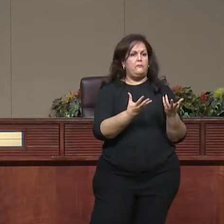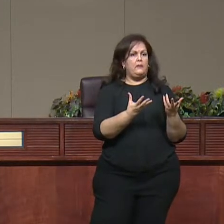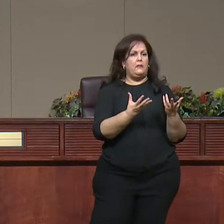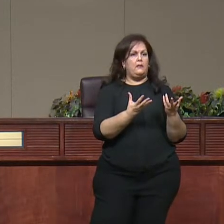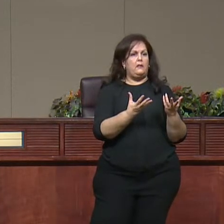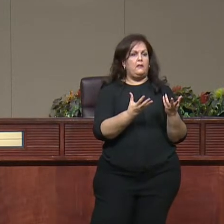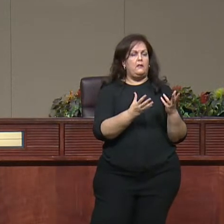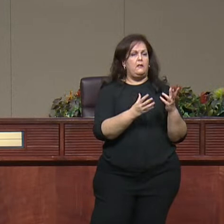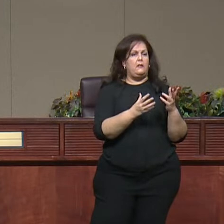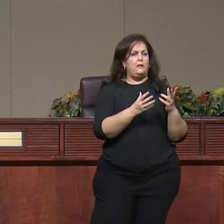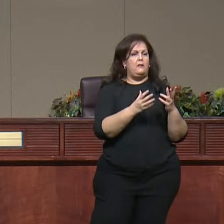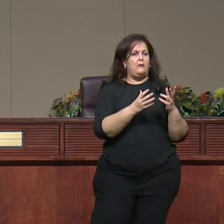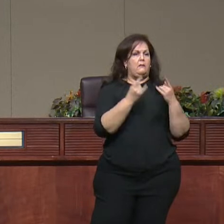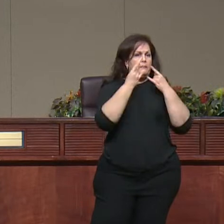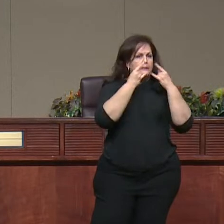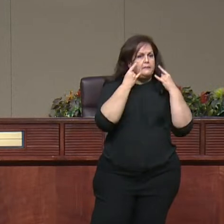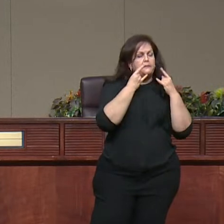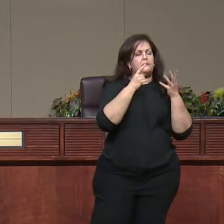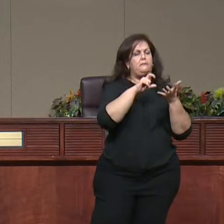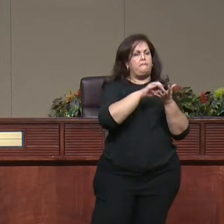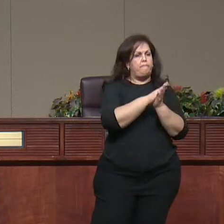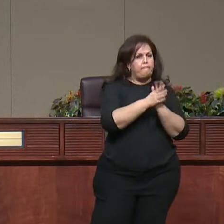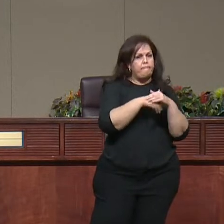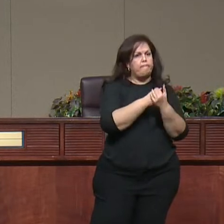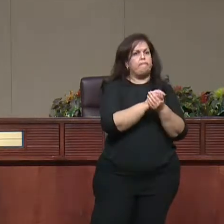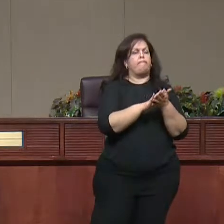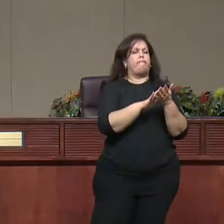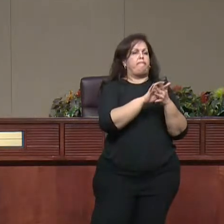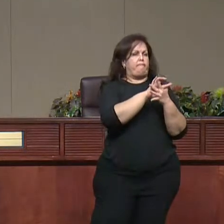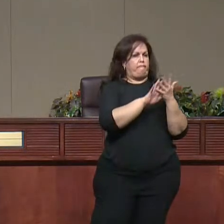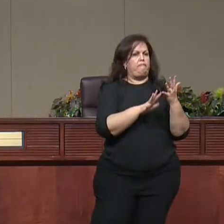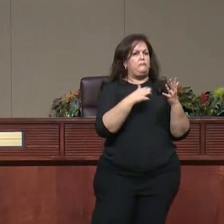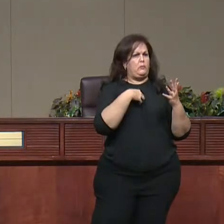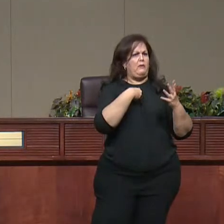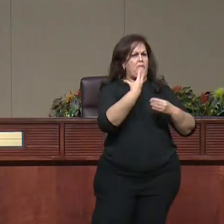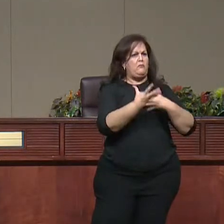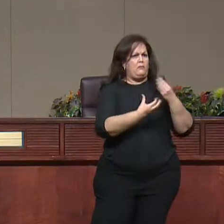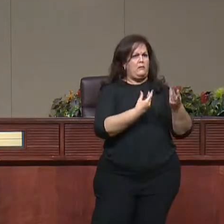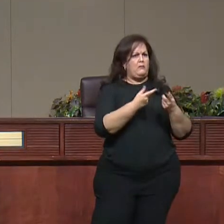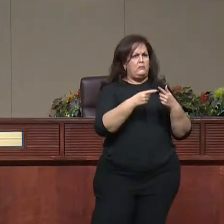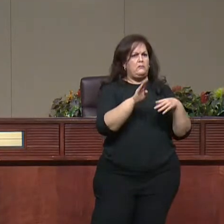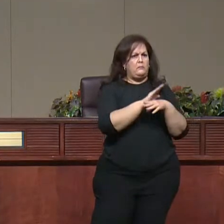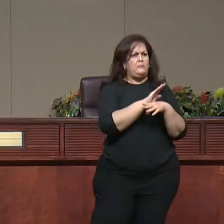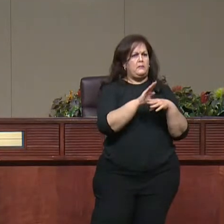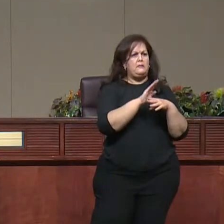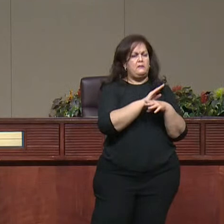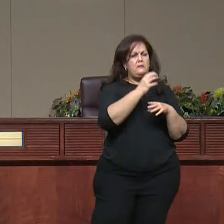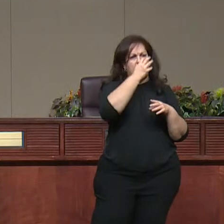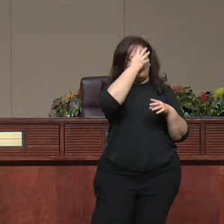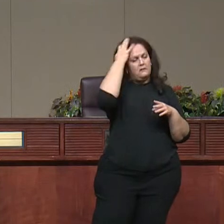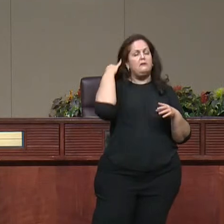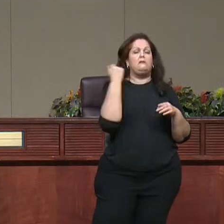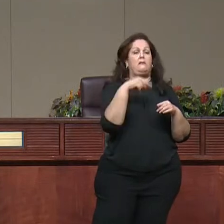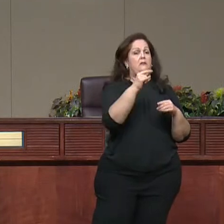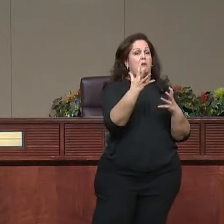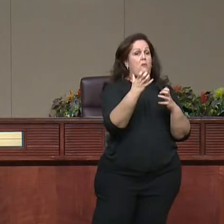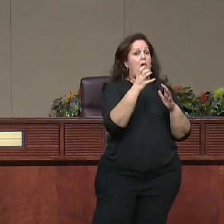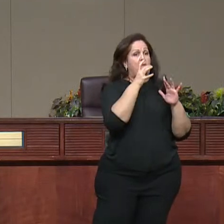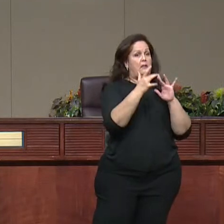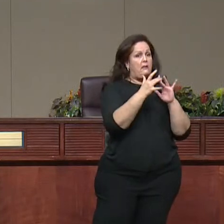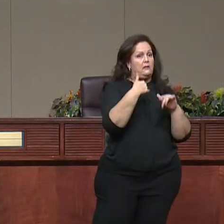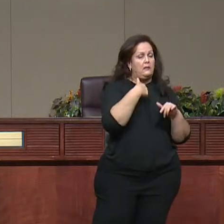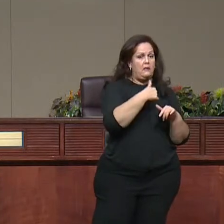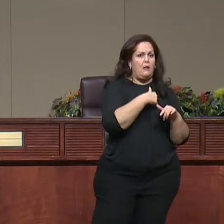personal protective equipment as well as hand sanitizer to businesses that have reached out to us,